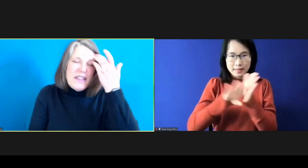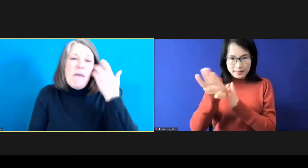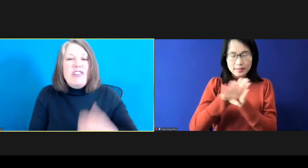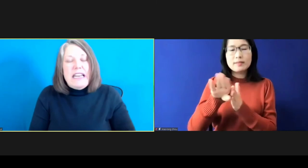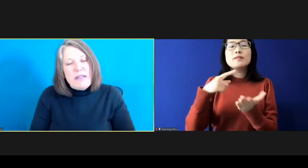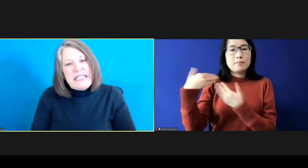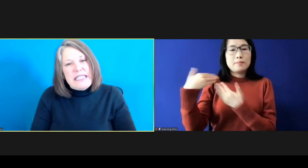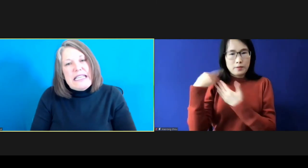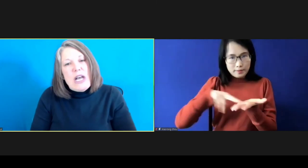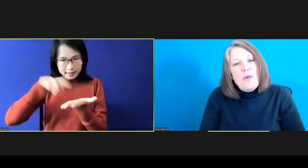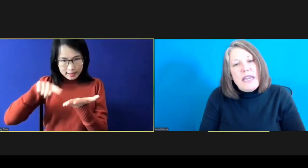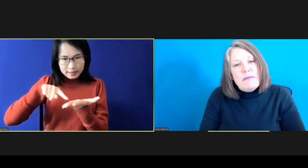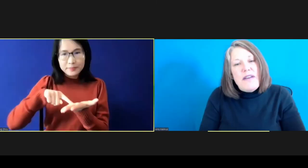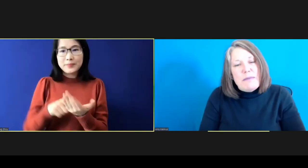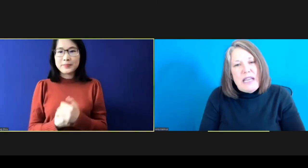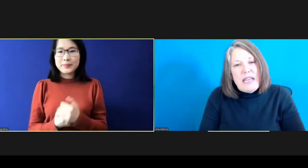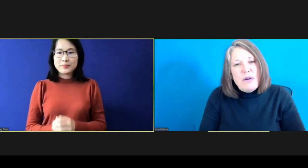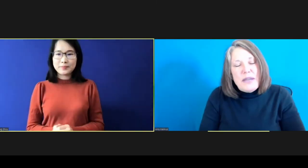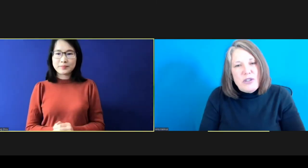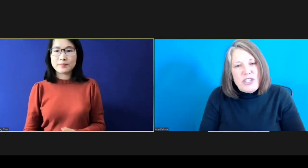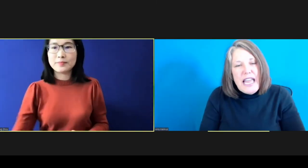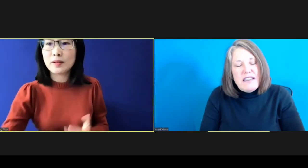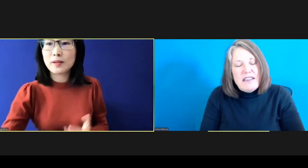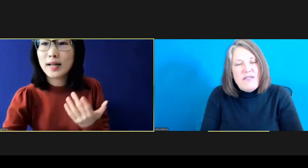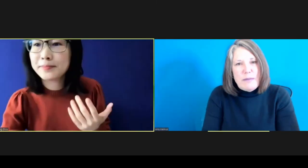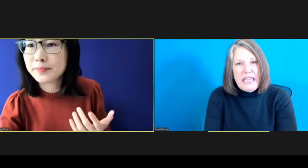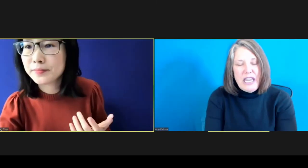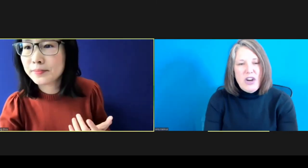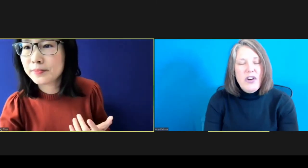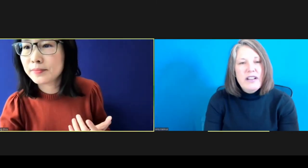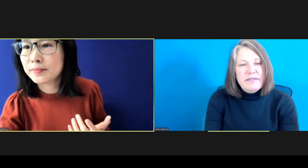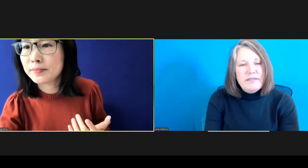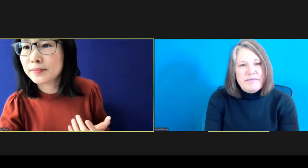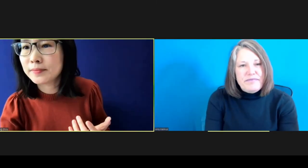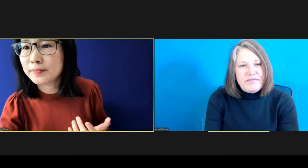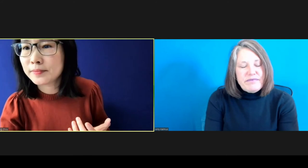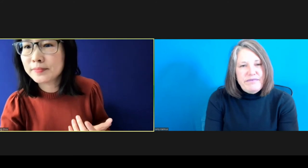And with my with the CSL curriculum development that we're researching and developing here